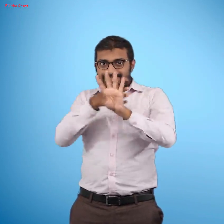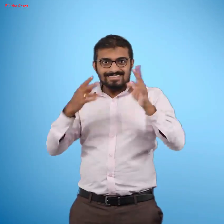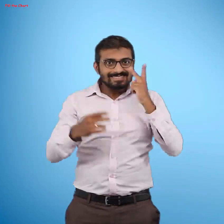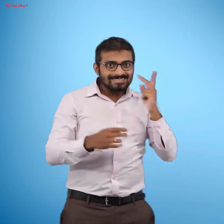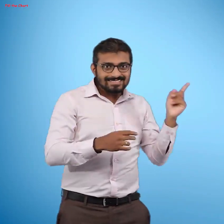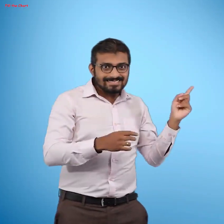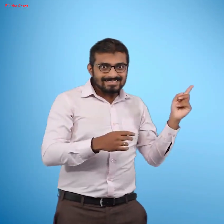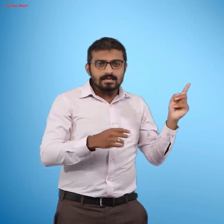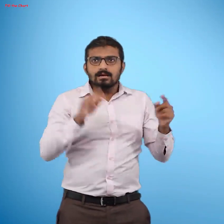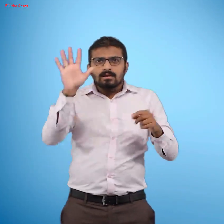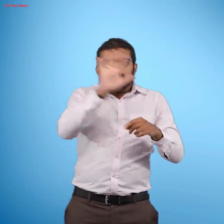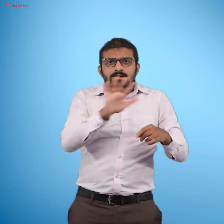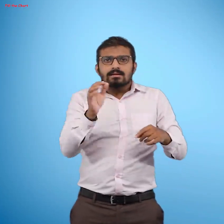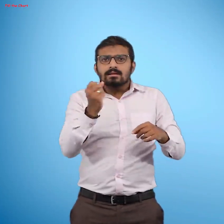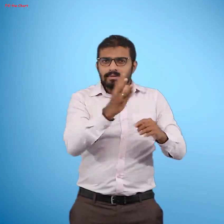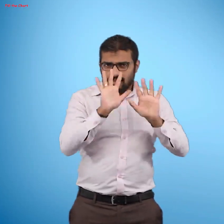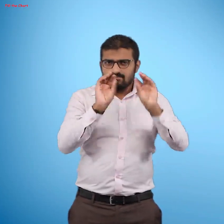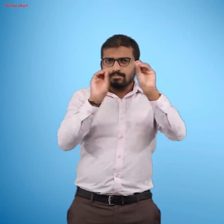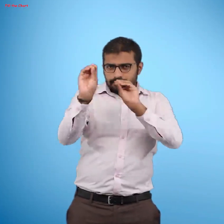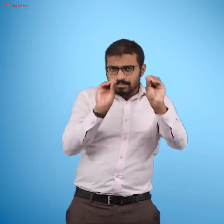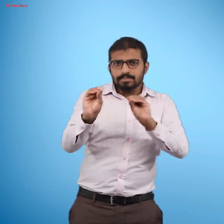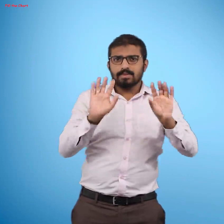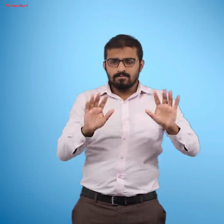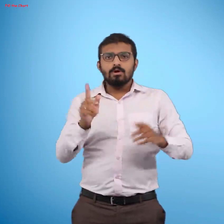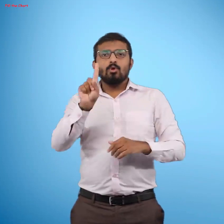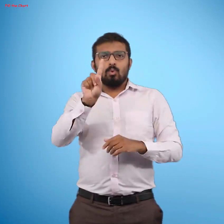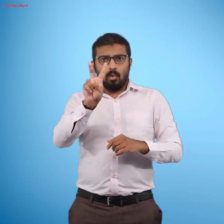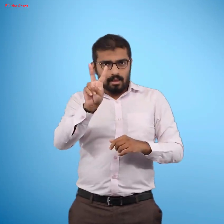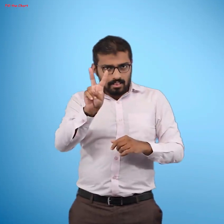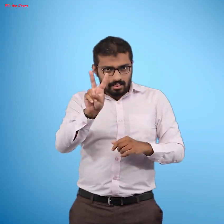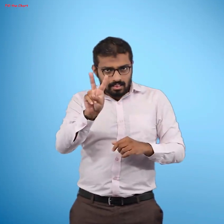Some numbers are mentioned on the grid spaces like 12,